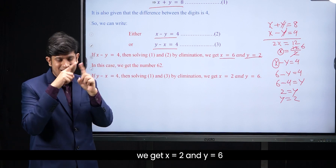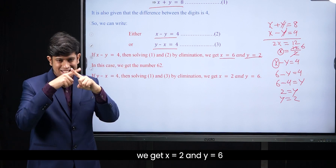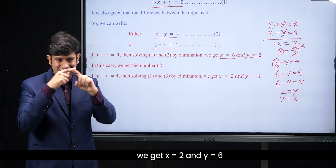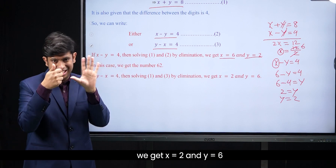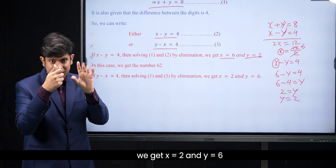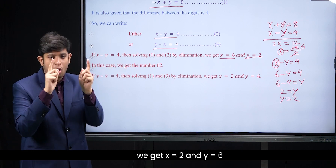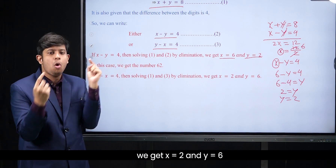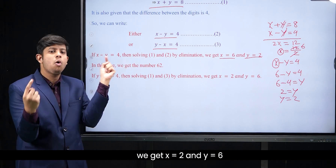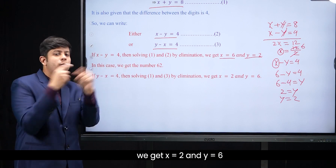6.